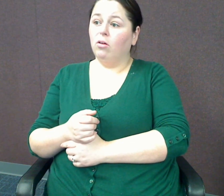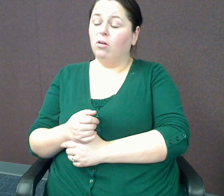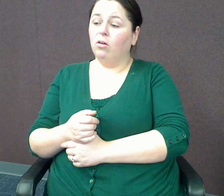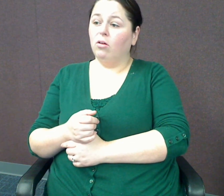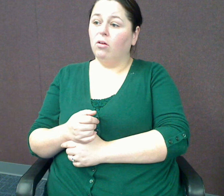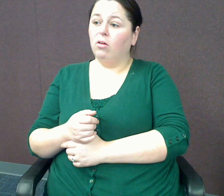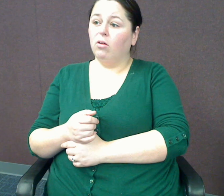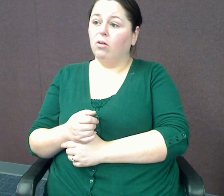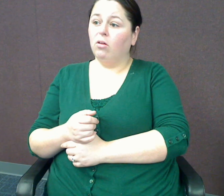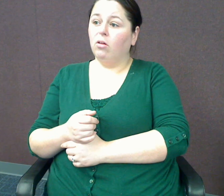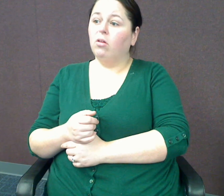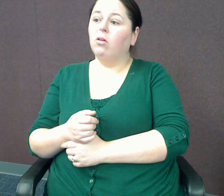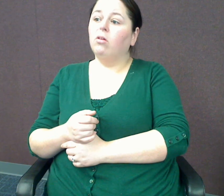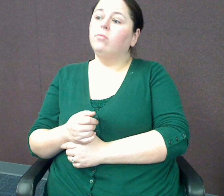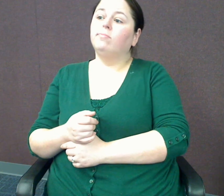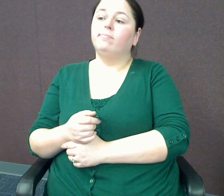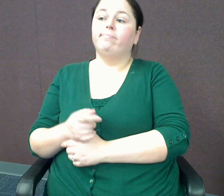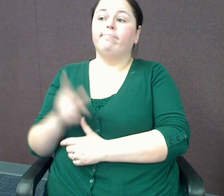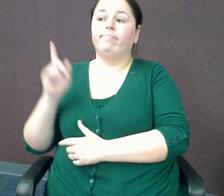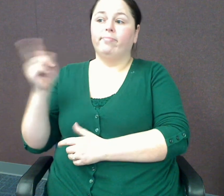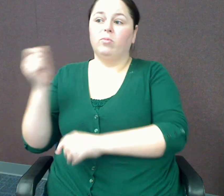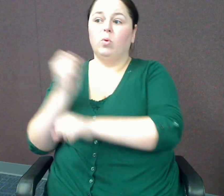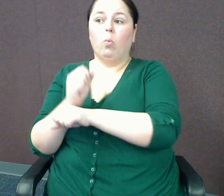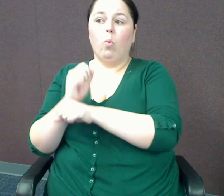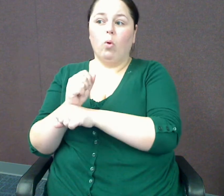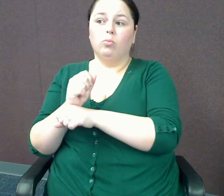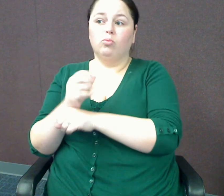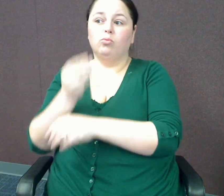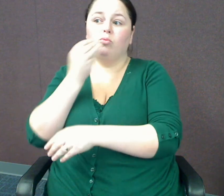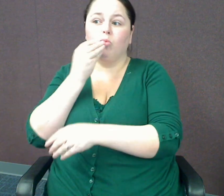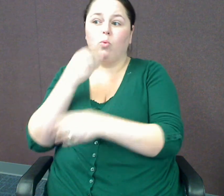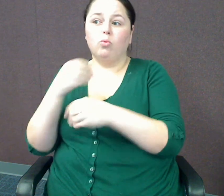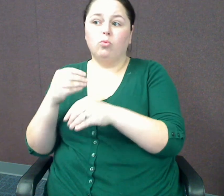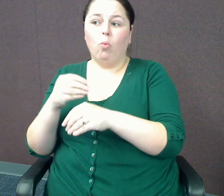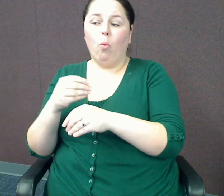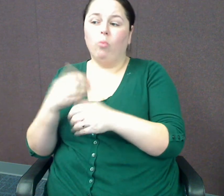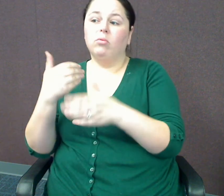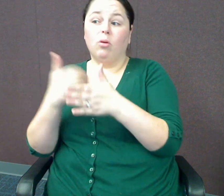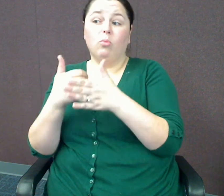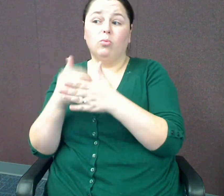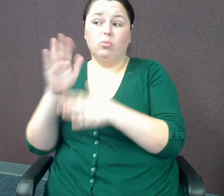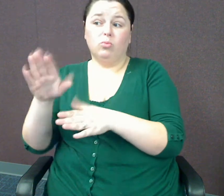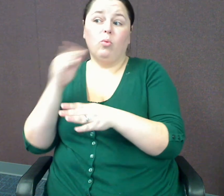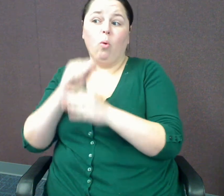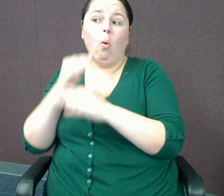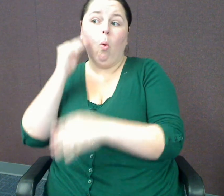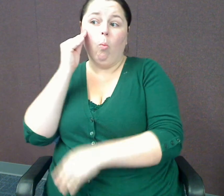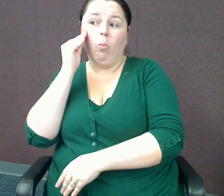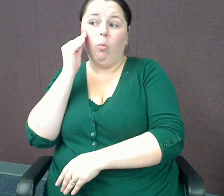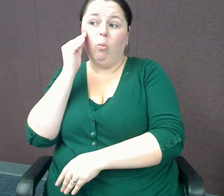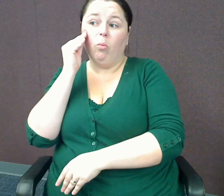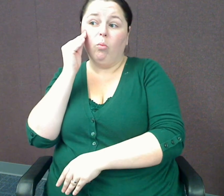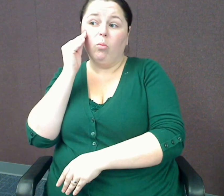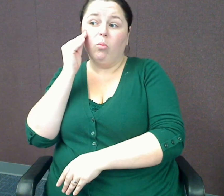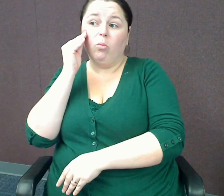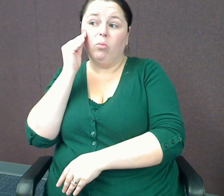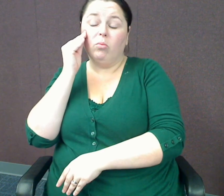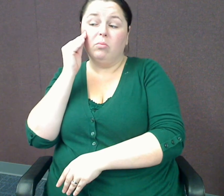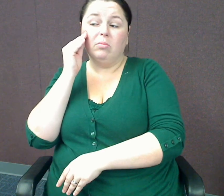She works at a grocery store not too far from your house. A grocery store that you've been coming into for the